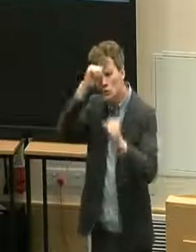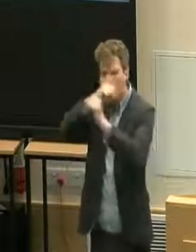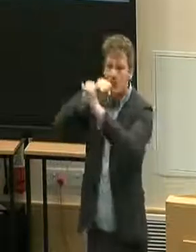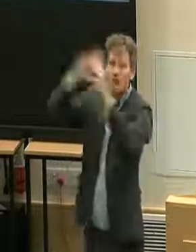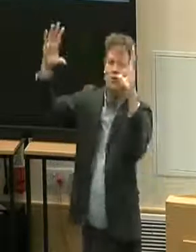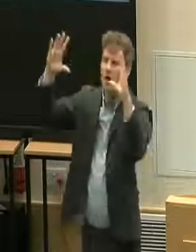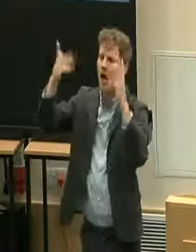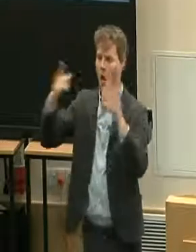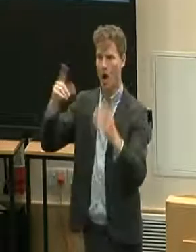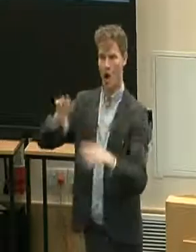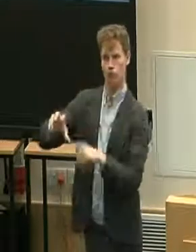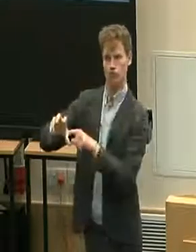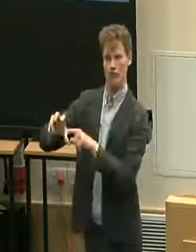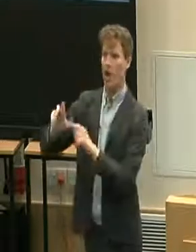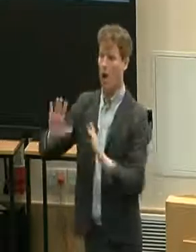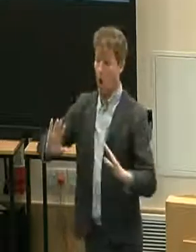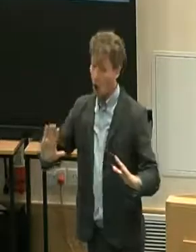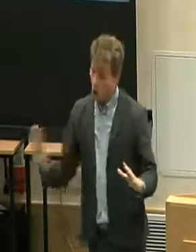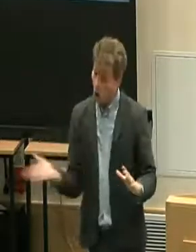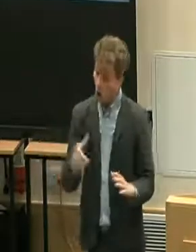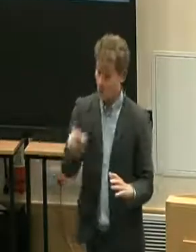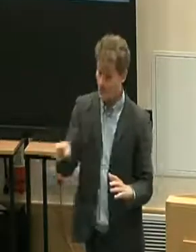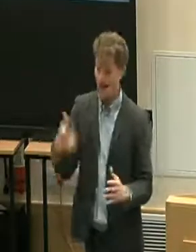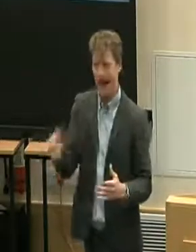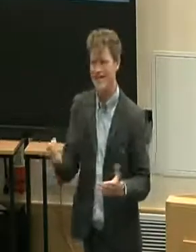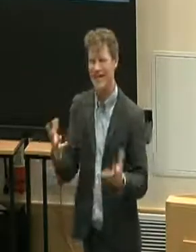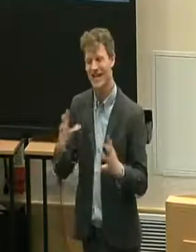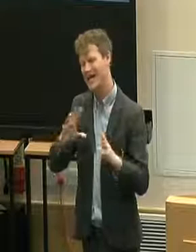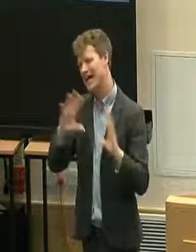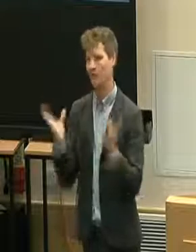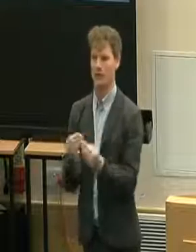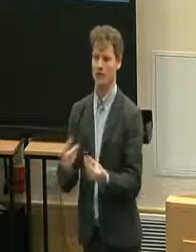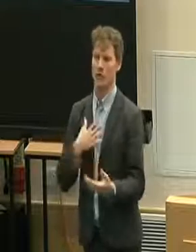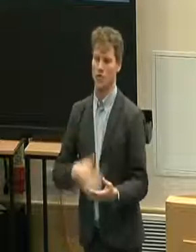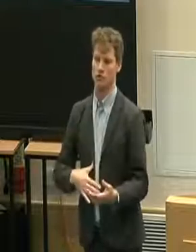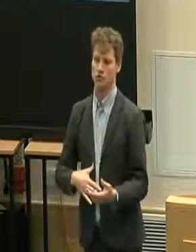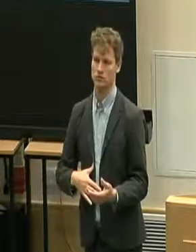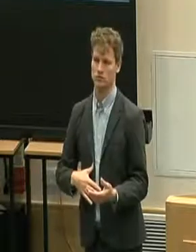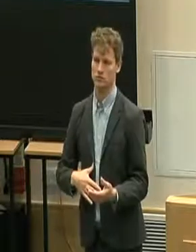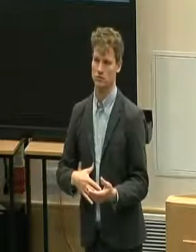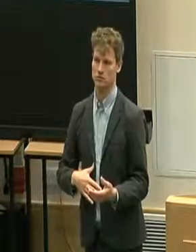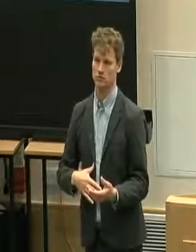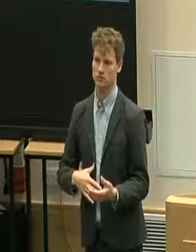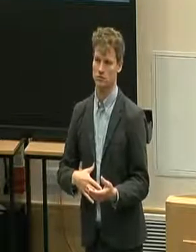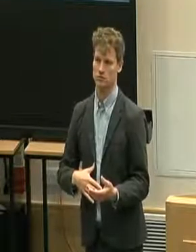is without anything they need. The only difference is you don't have a right to it.